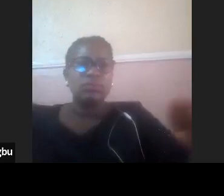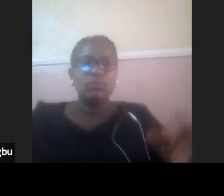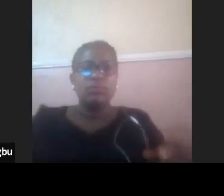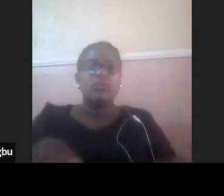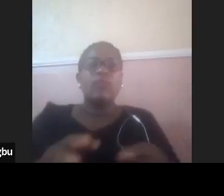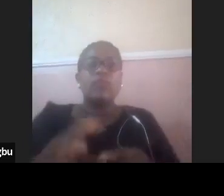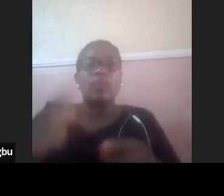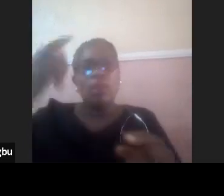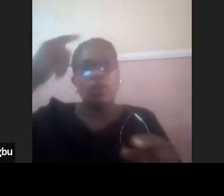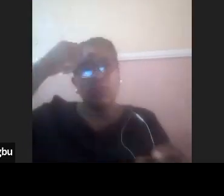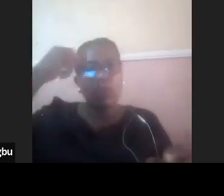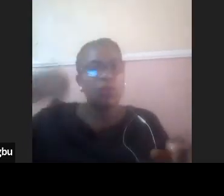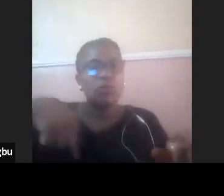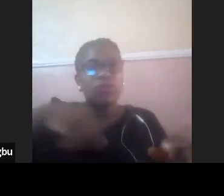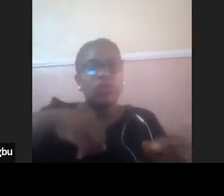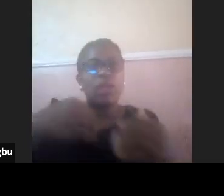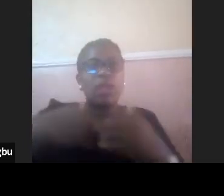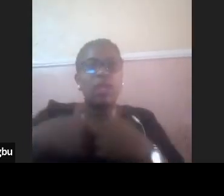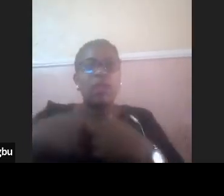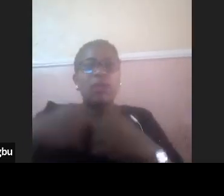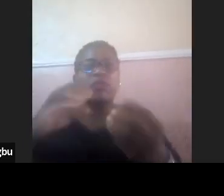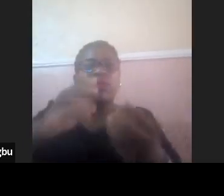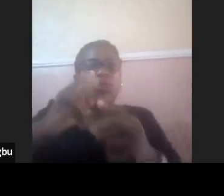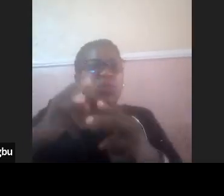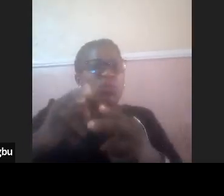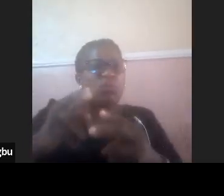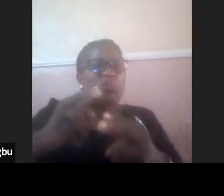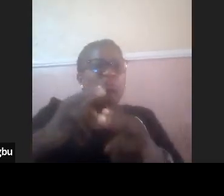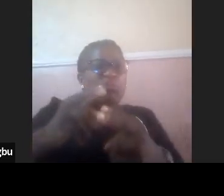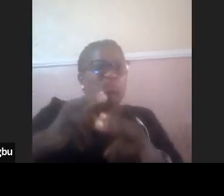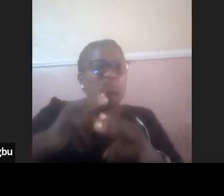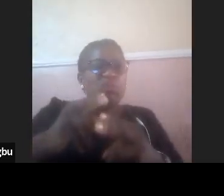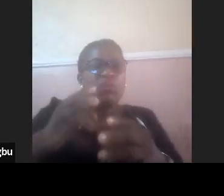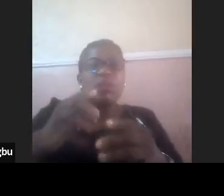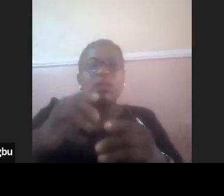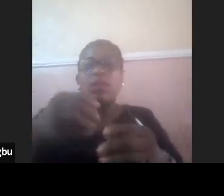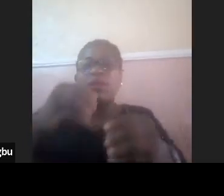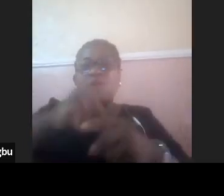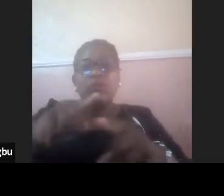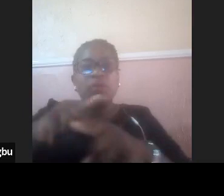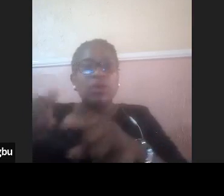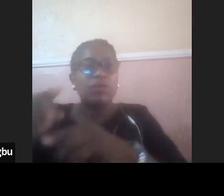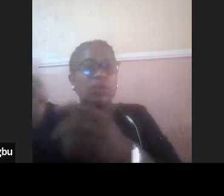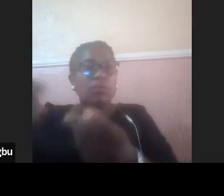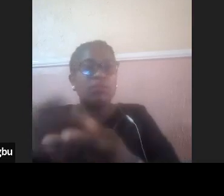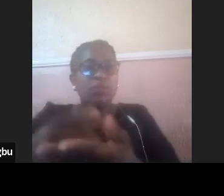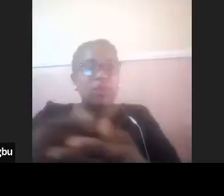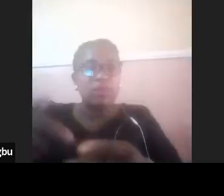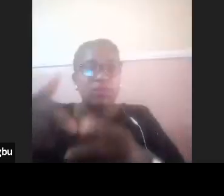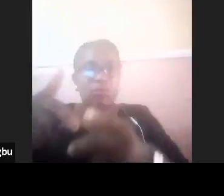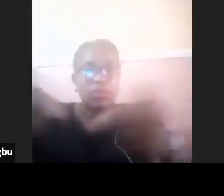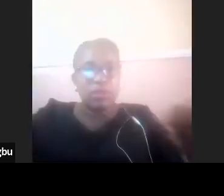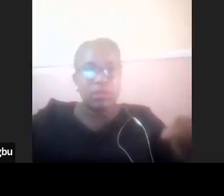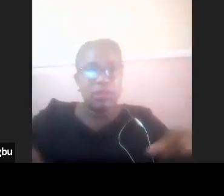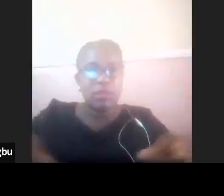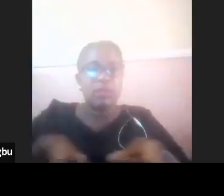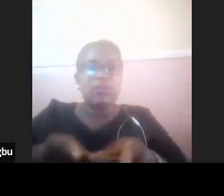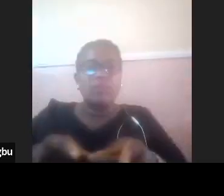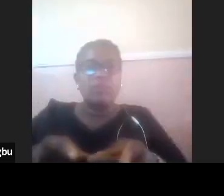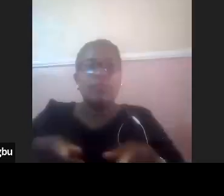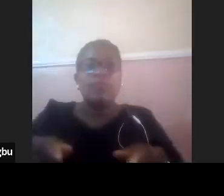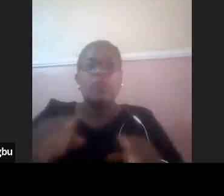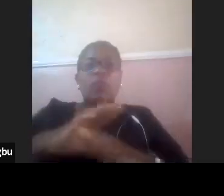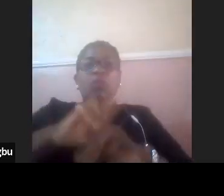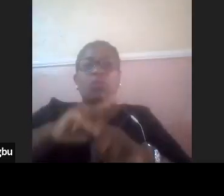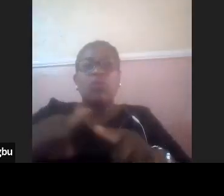fewer places. The universities, which are the nominating bodies, they have fewer spots. They have